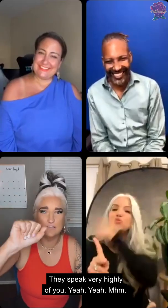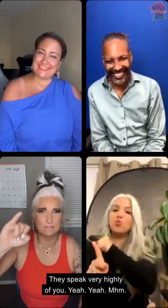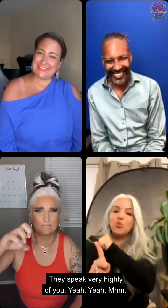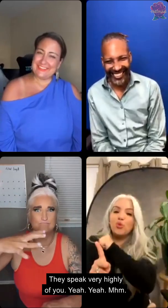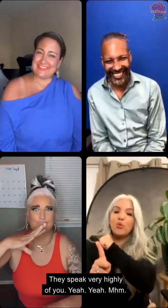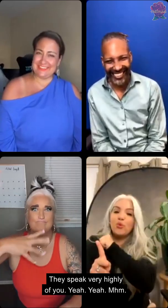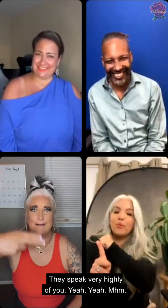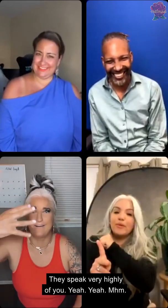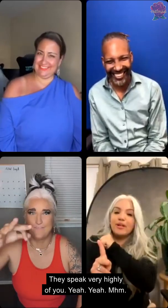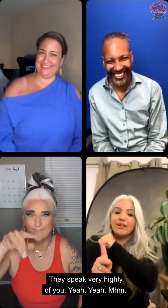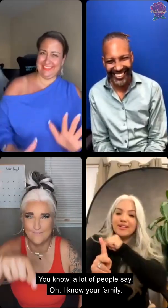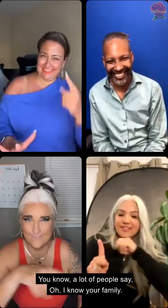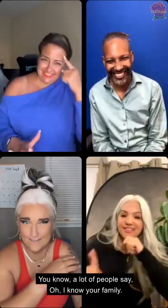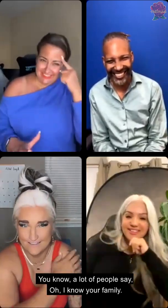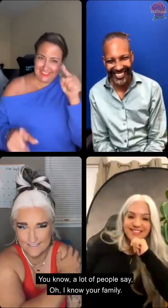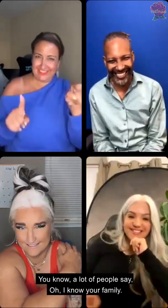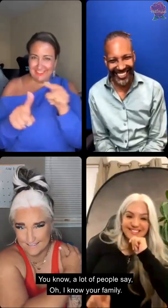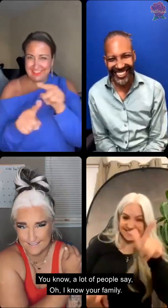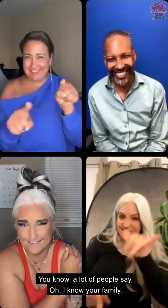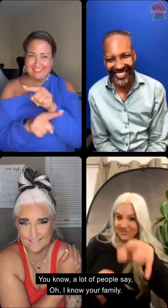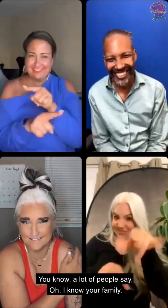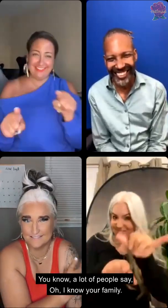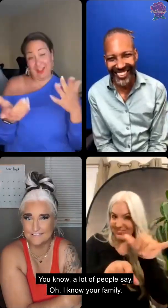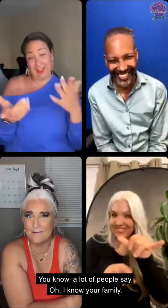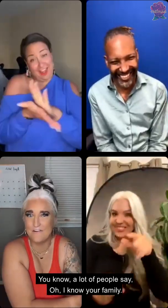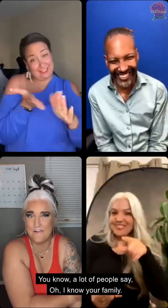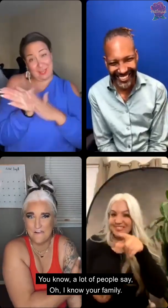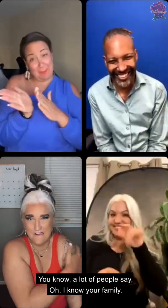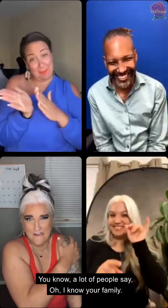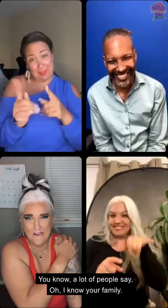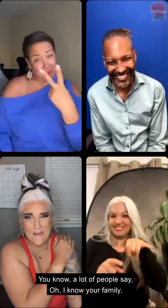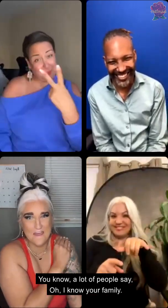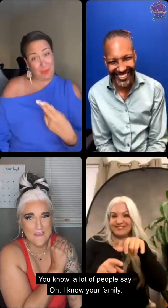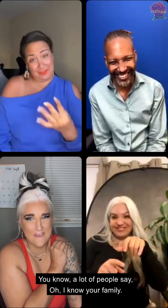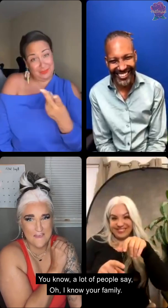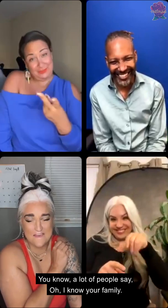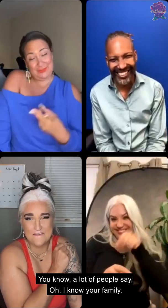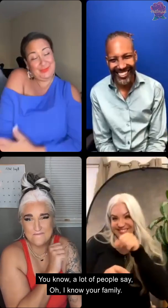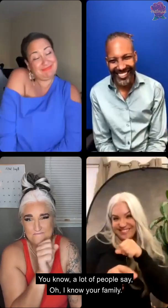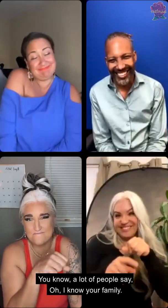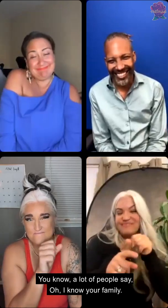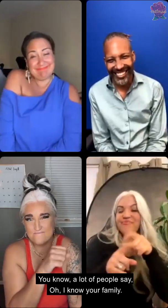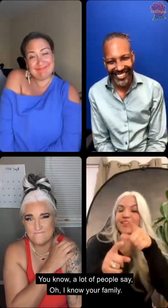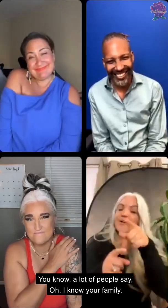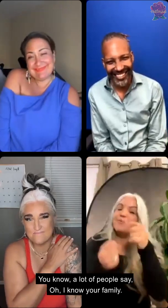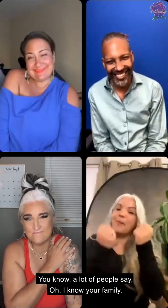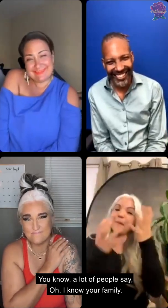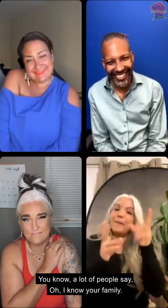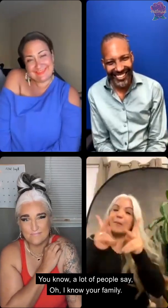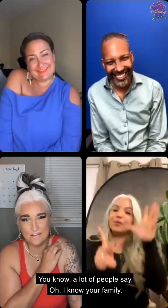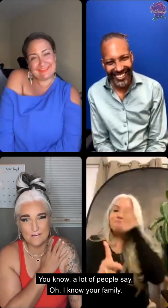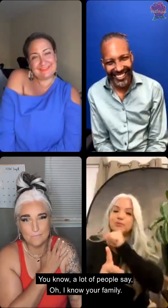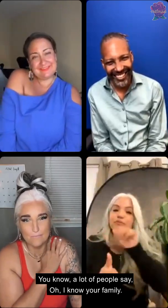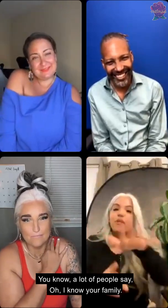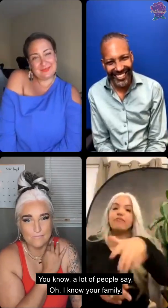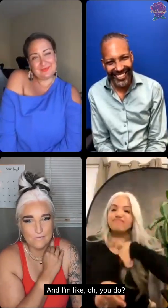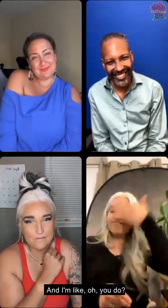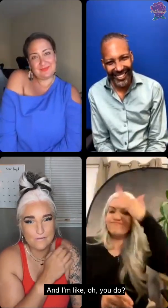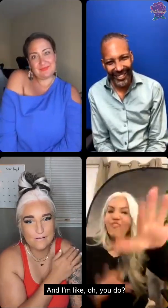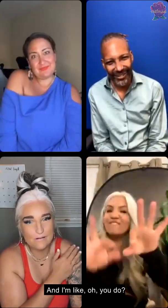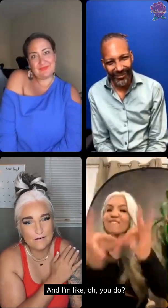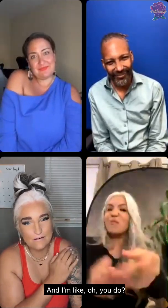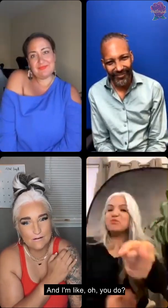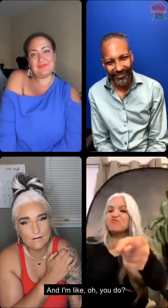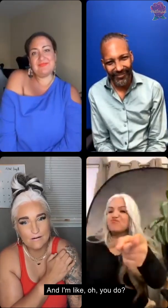And they speak very highly of you. Yeah, yeah. Hmm. A lot of people assume they're like, "Oh, I know